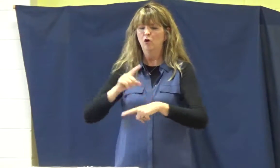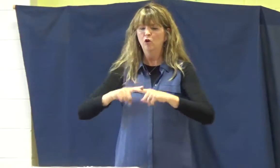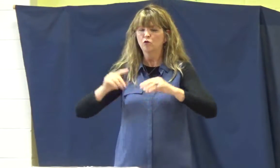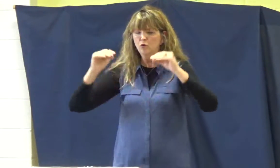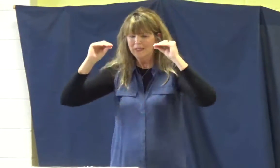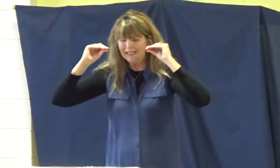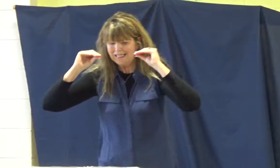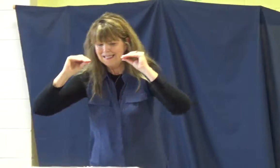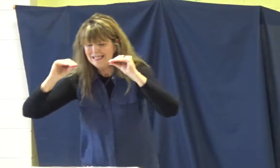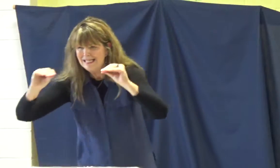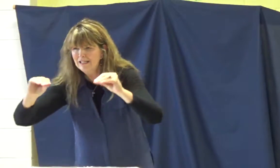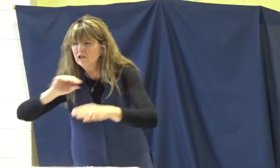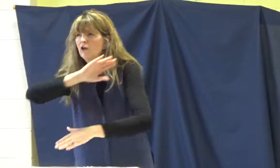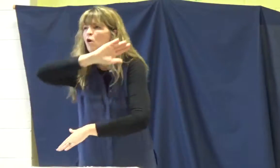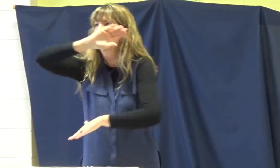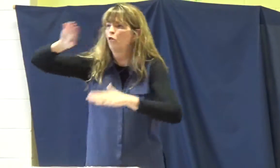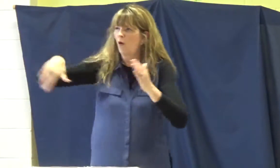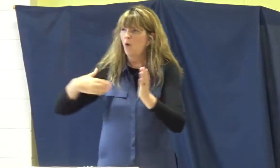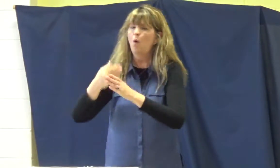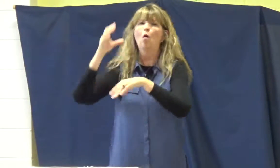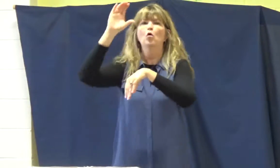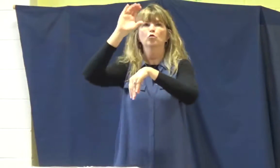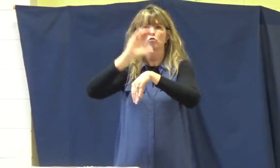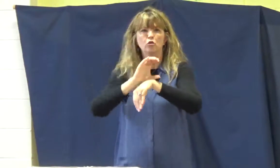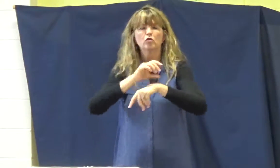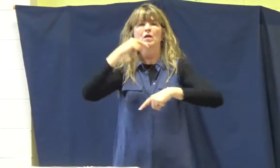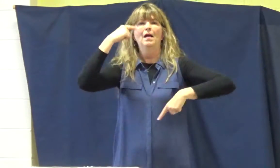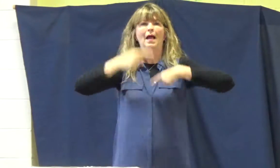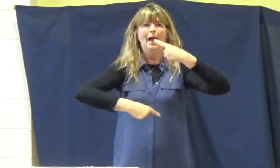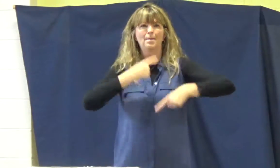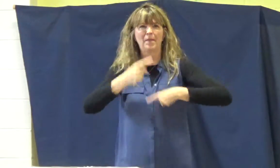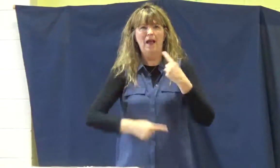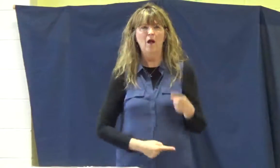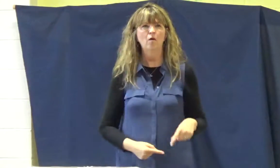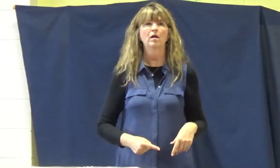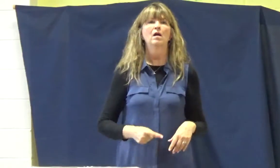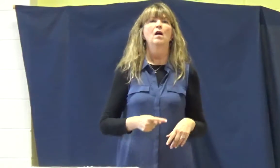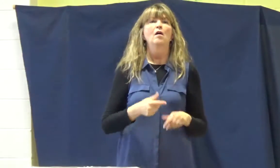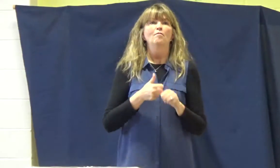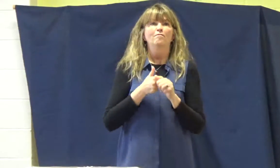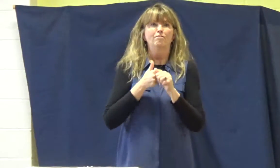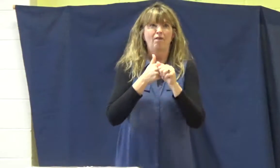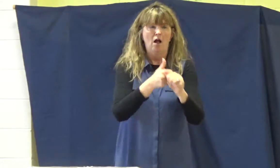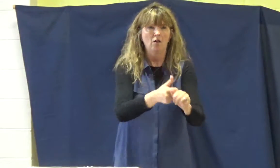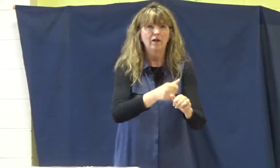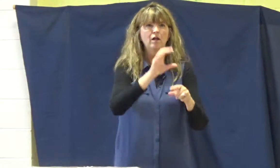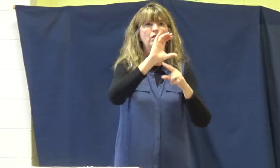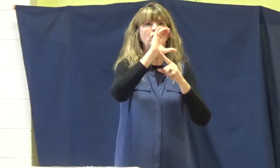idea, Paul is talking to Philemon, but he's not just talking to Philemon, but the whole